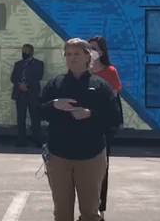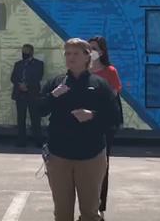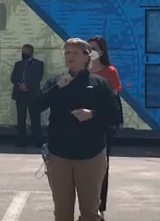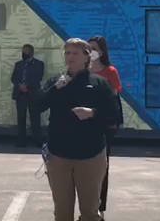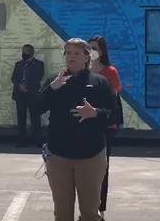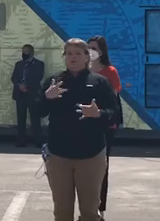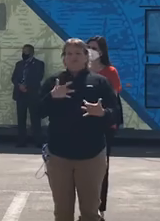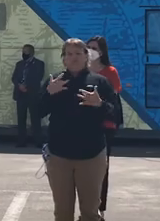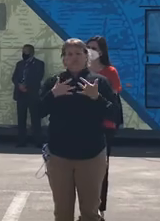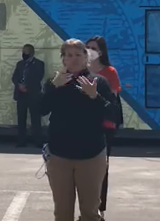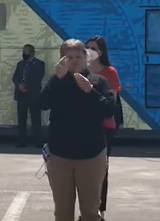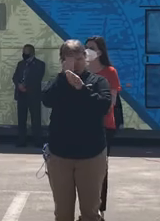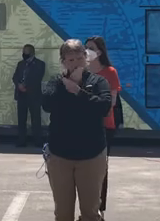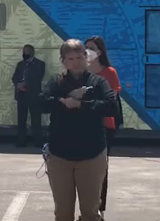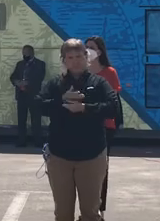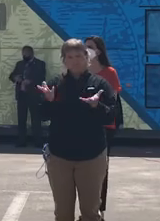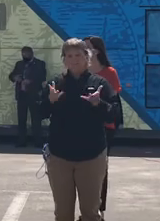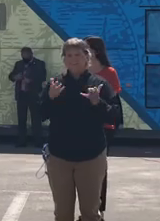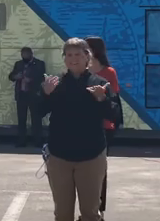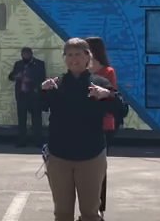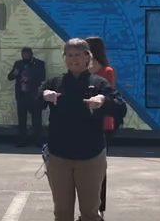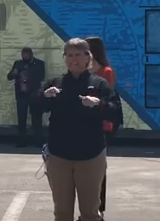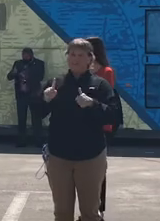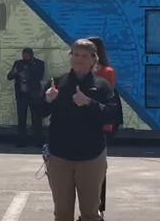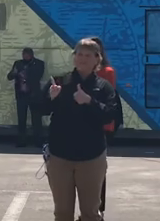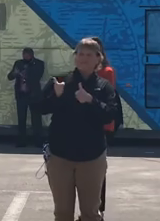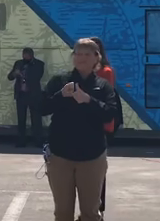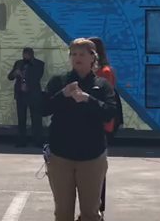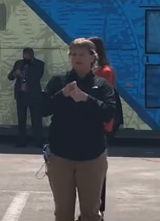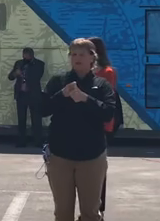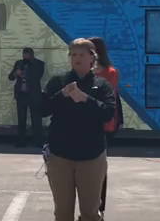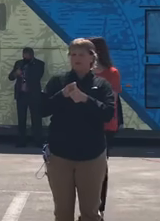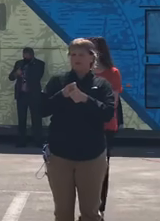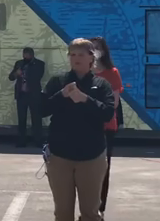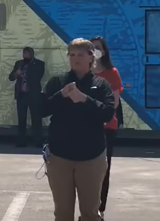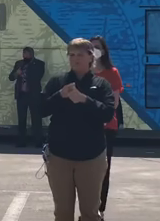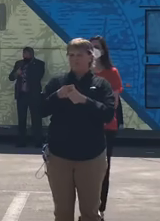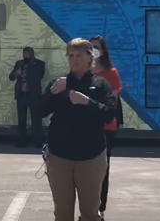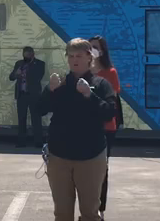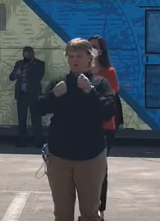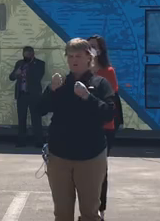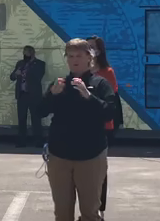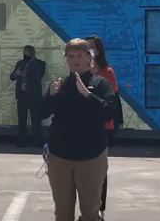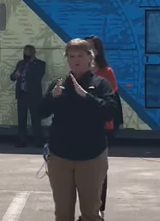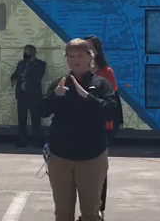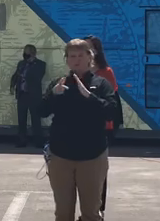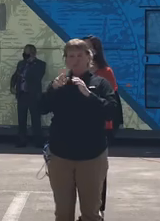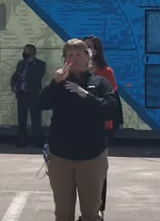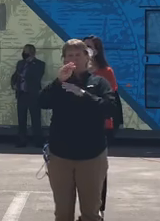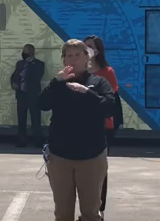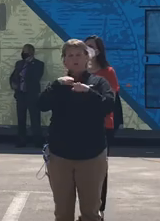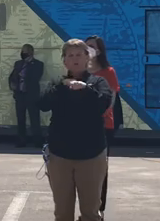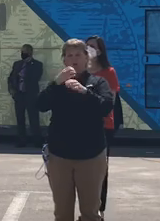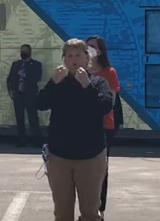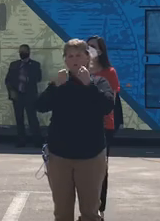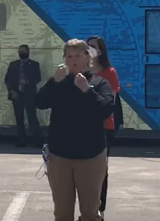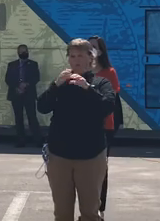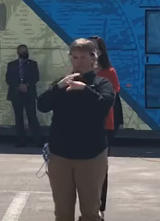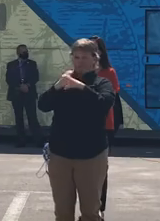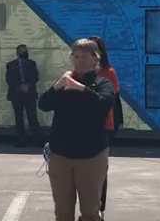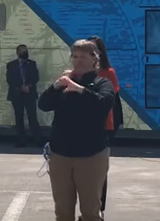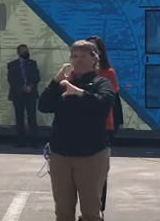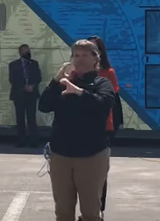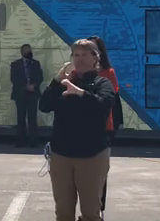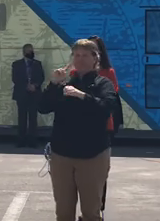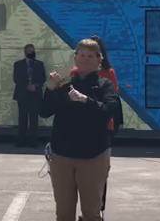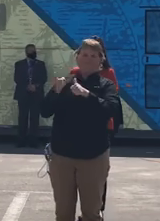the first ever mobile testing lab in the state of Florida. Jared Moskowitz, our Division of Emergency Management Director,